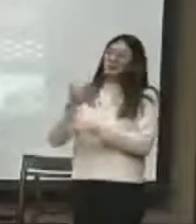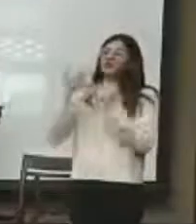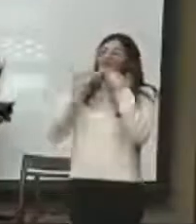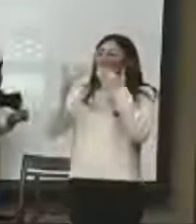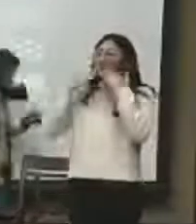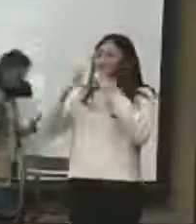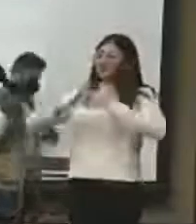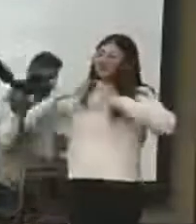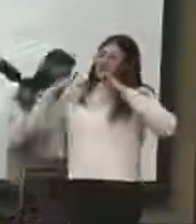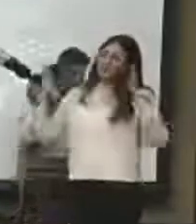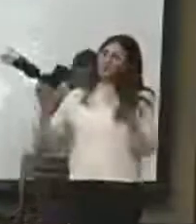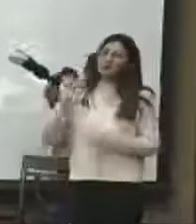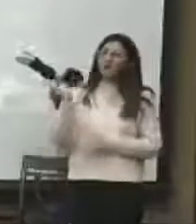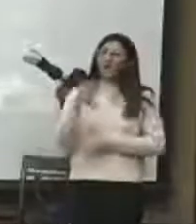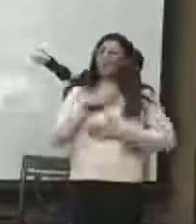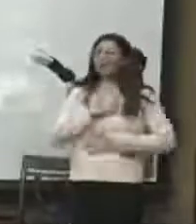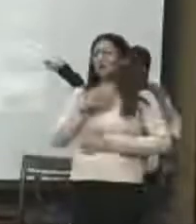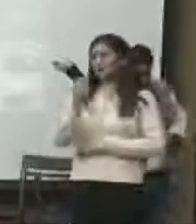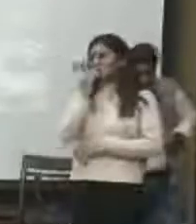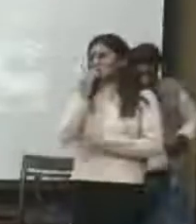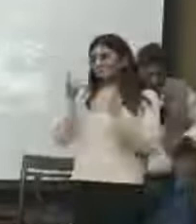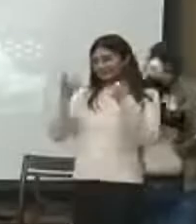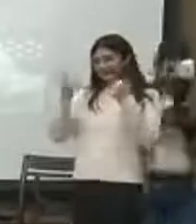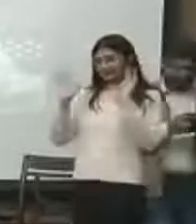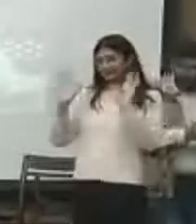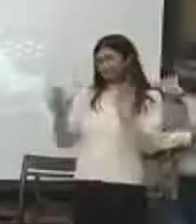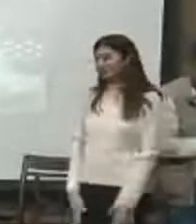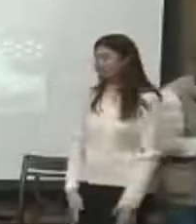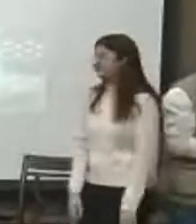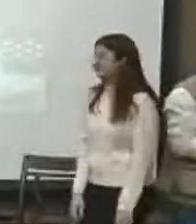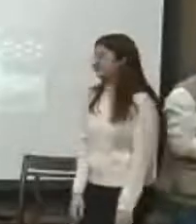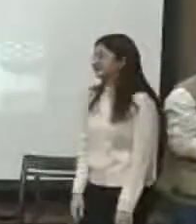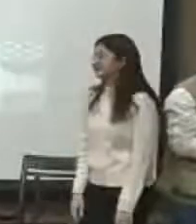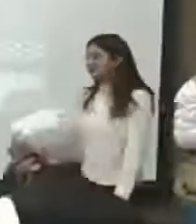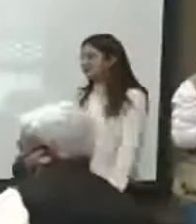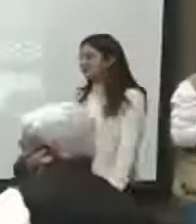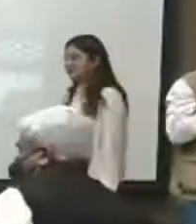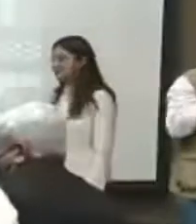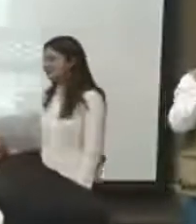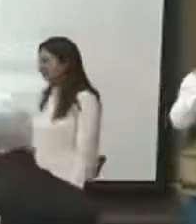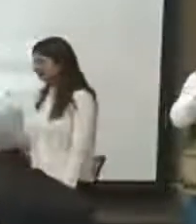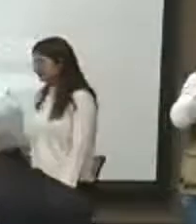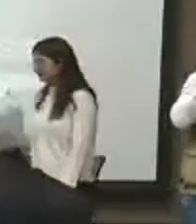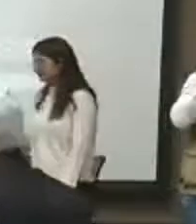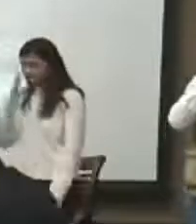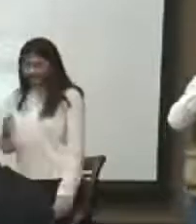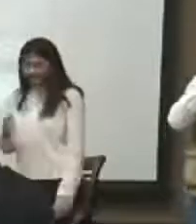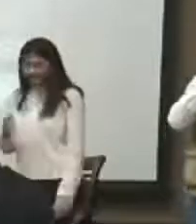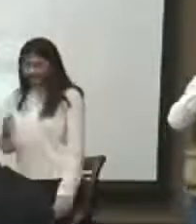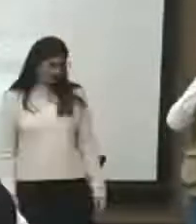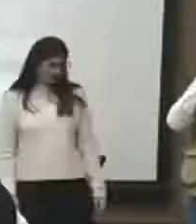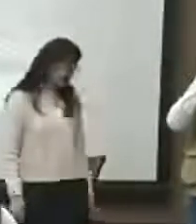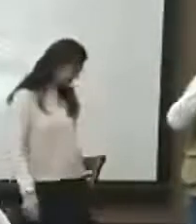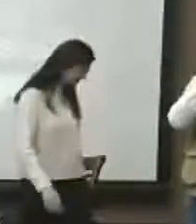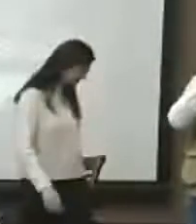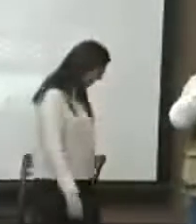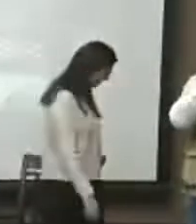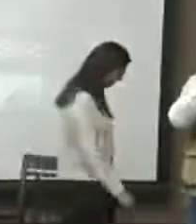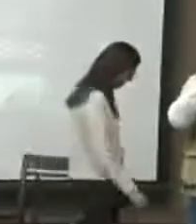Thank you very much. Everyone, enjoy your dinner. Thank you.